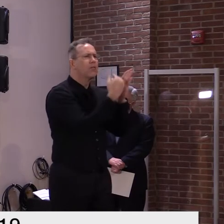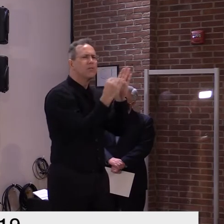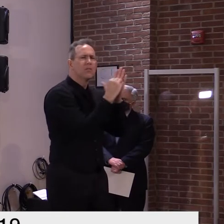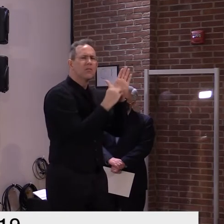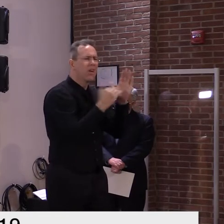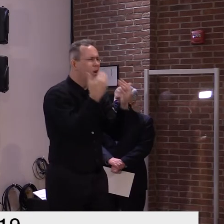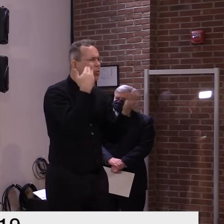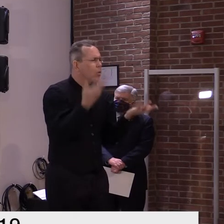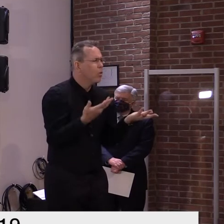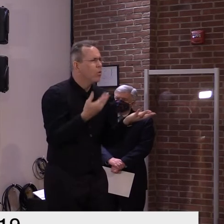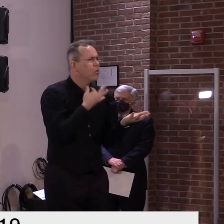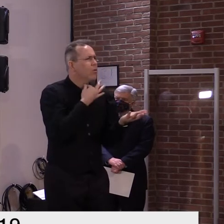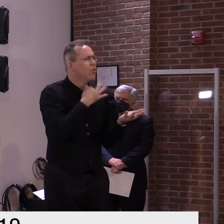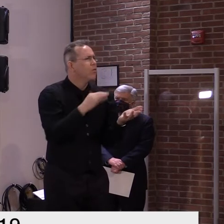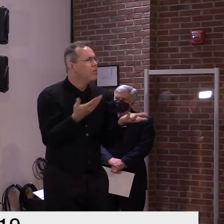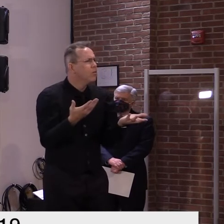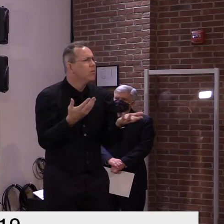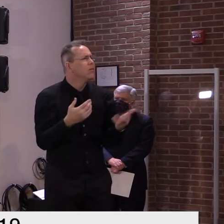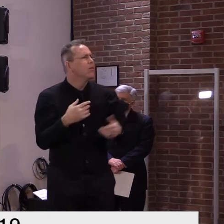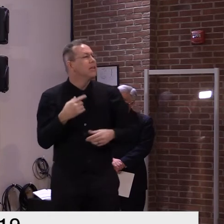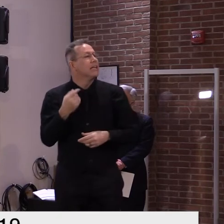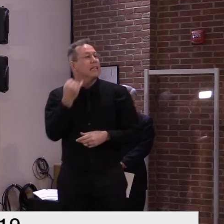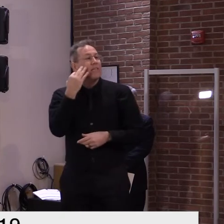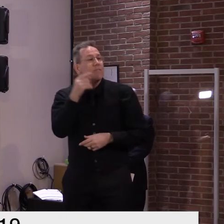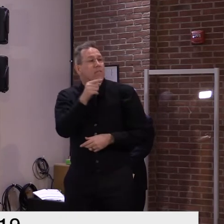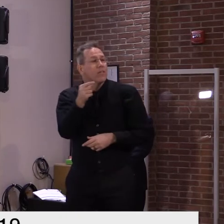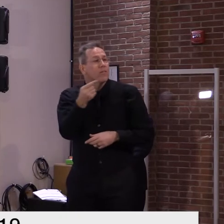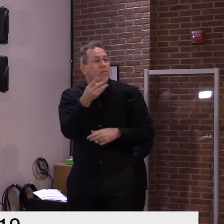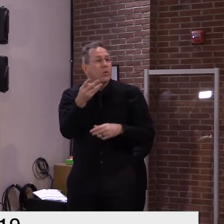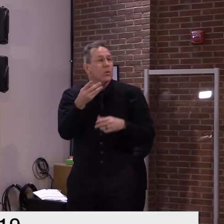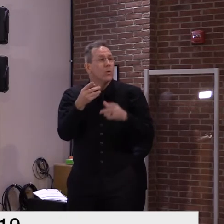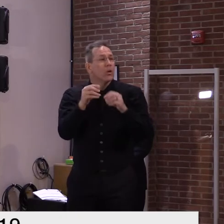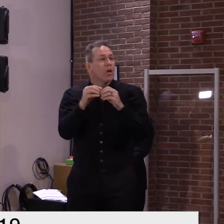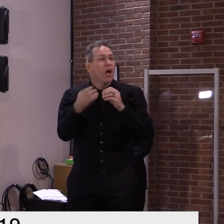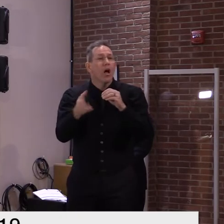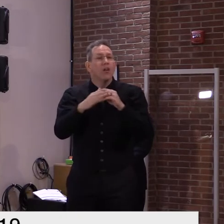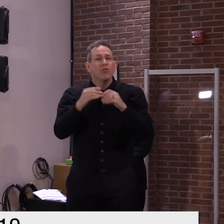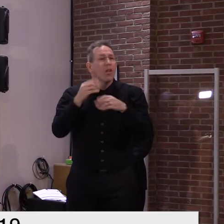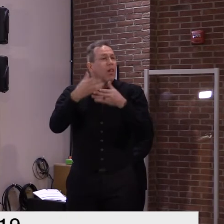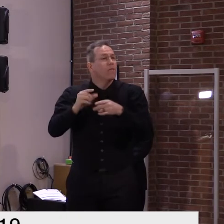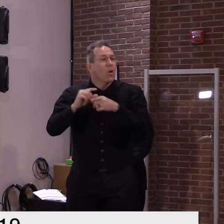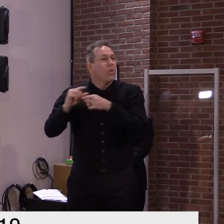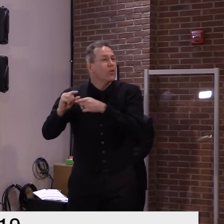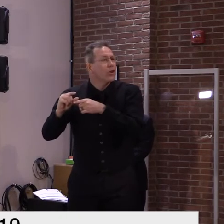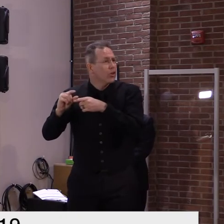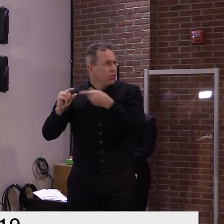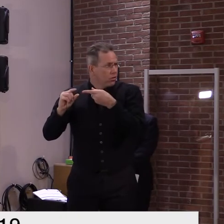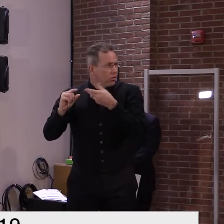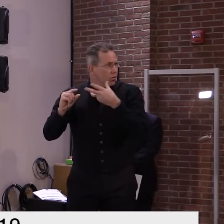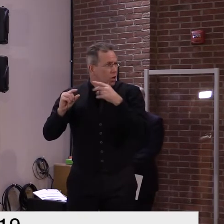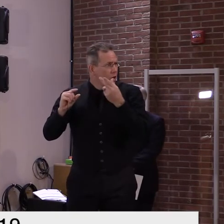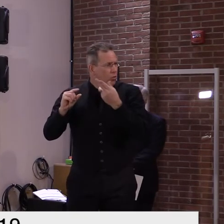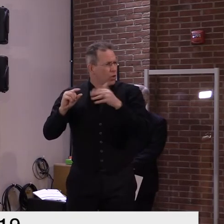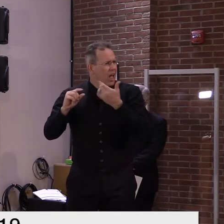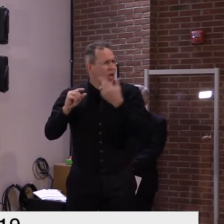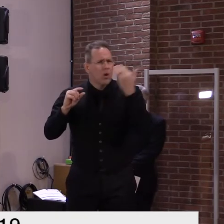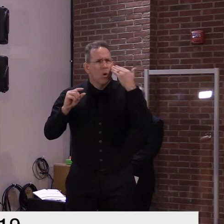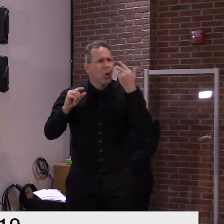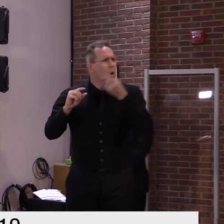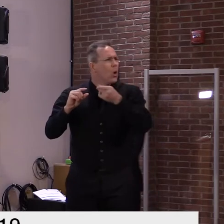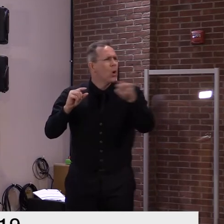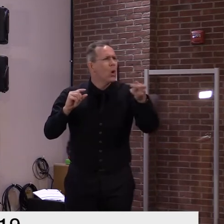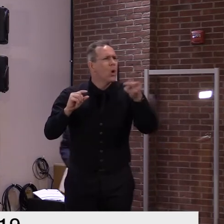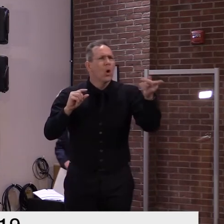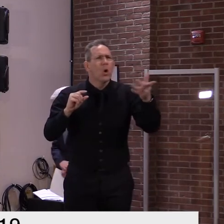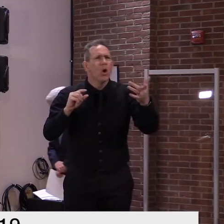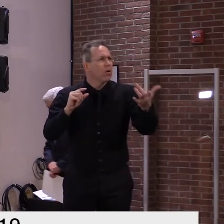few extra shots at some site in, say, St. Albans or Burlington or Allberg or wherever? How can